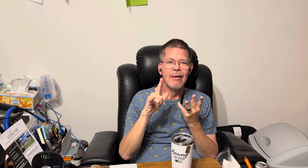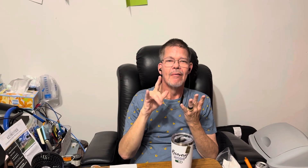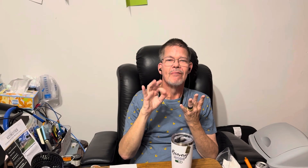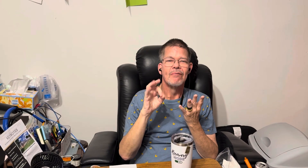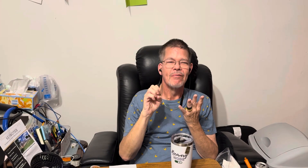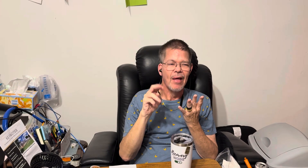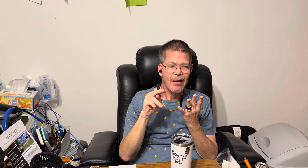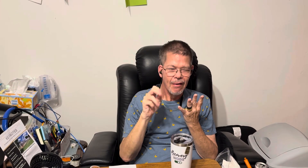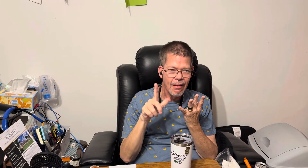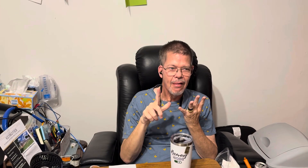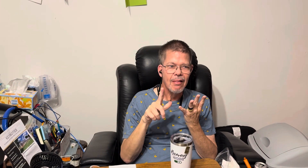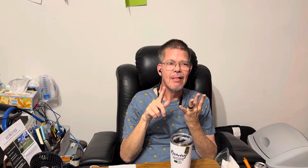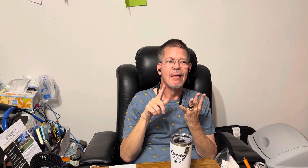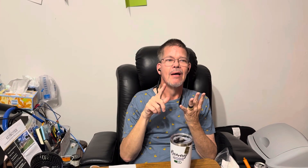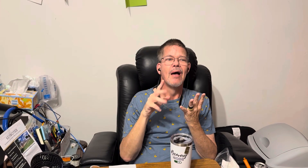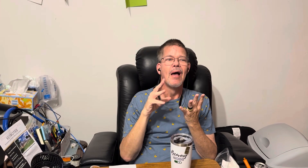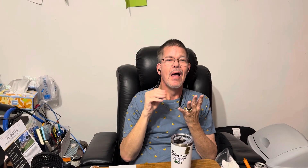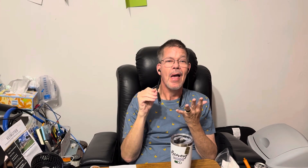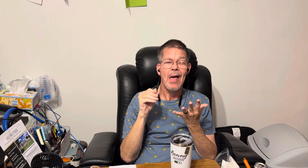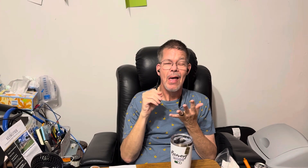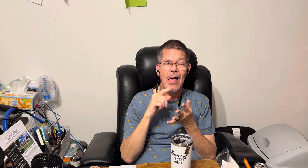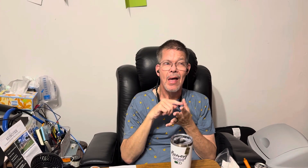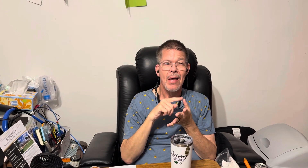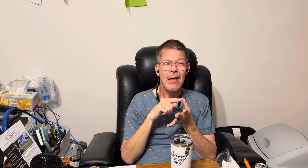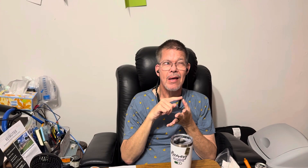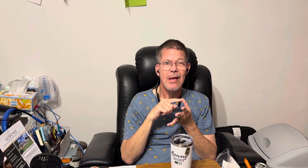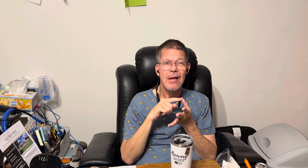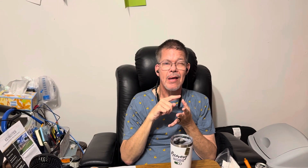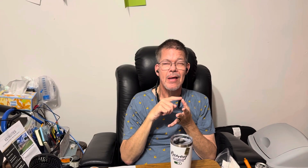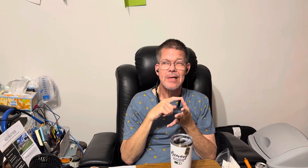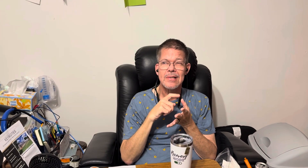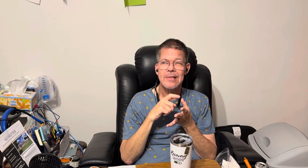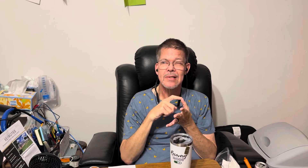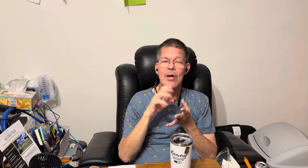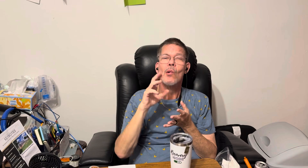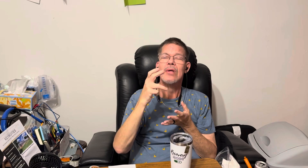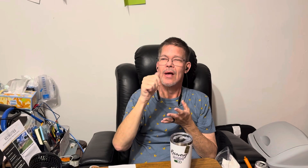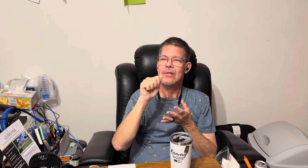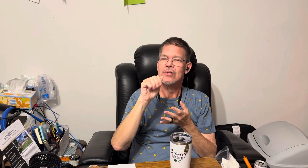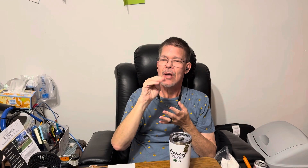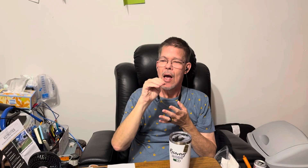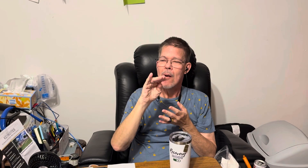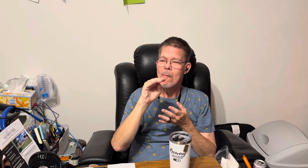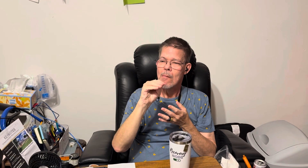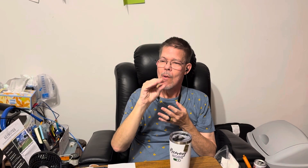Basil, fennel, and one more, chamomile.